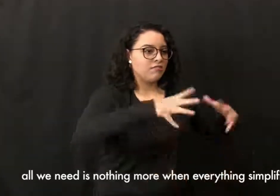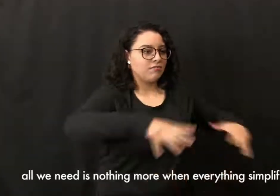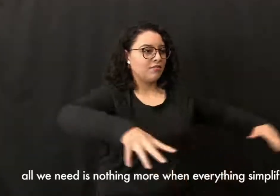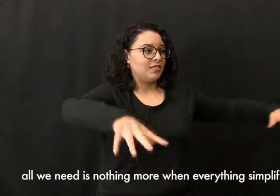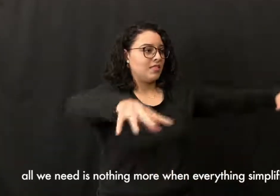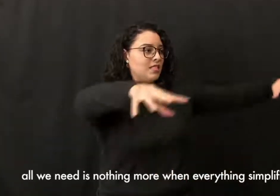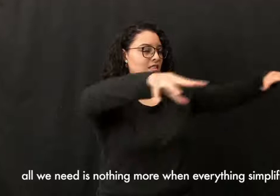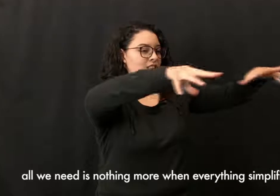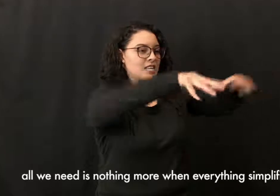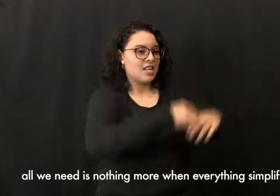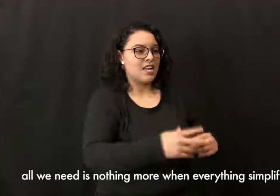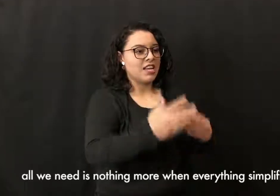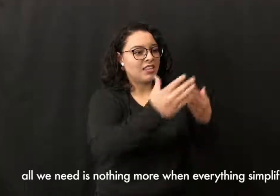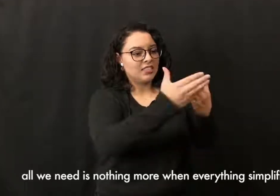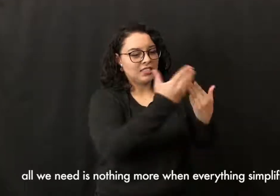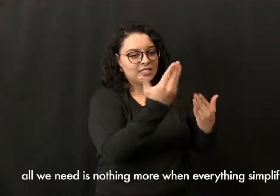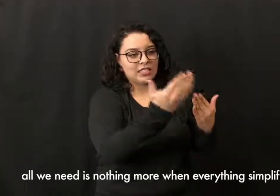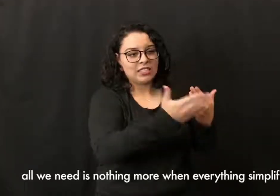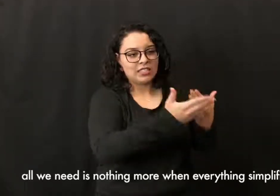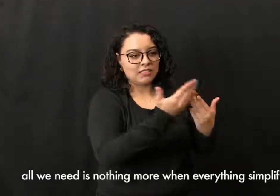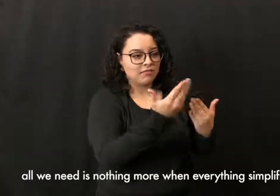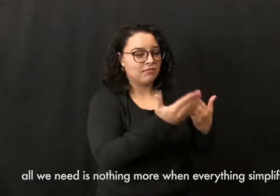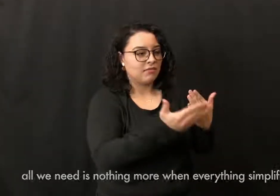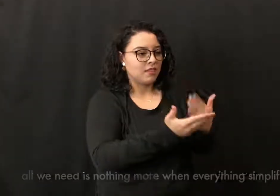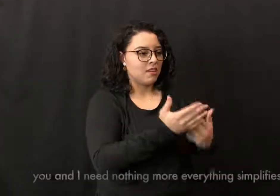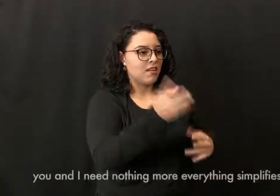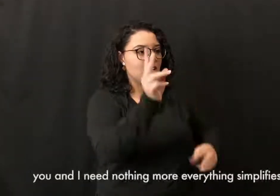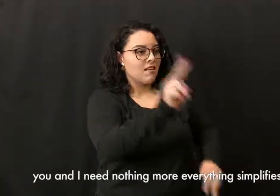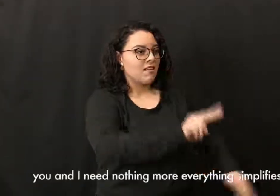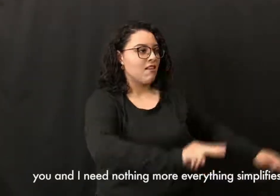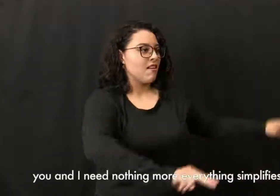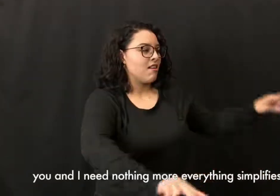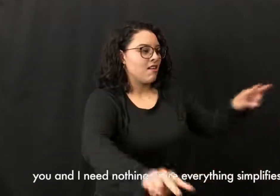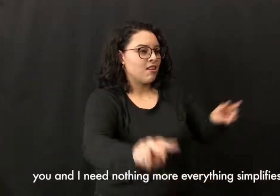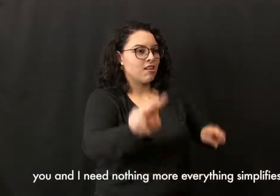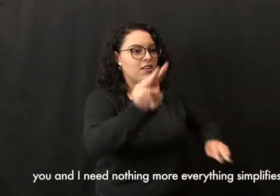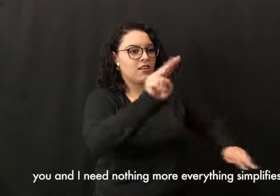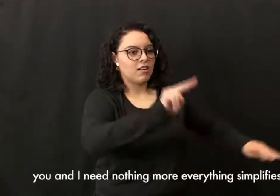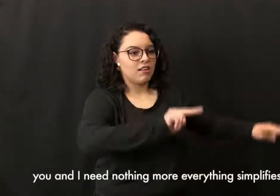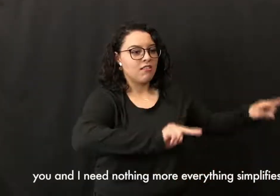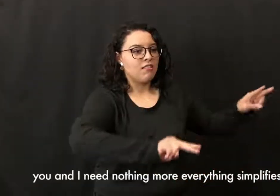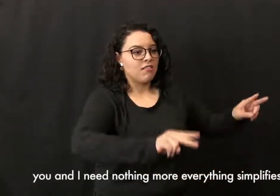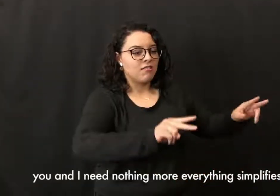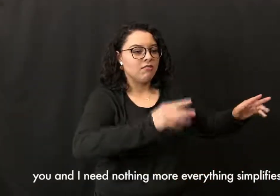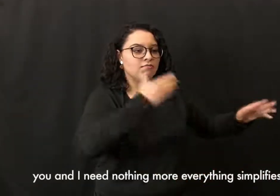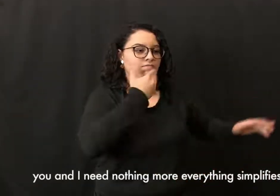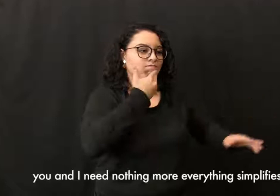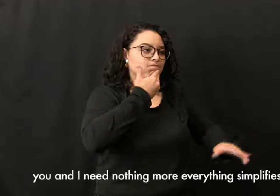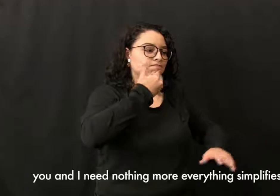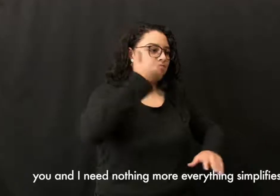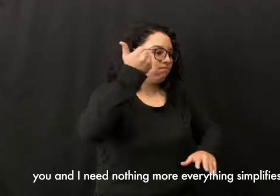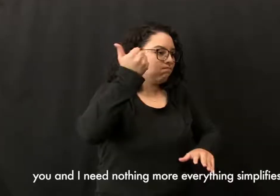simplifies All we and I need nothing